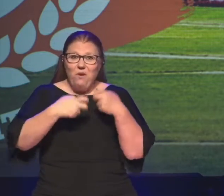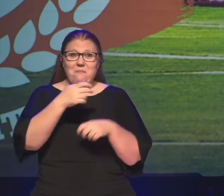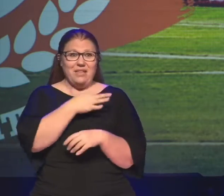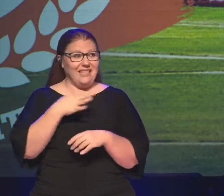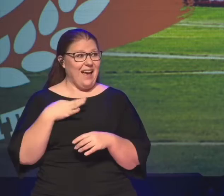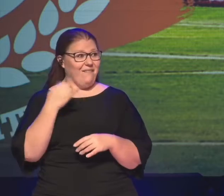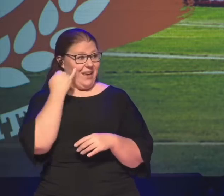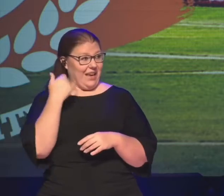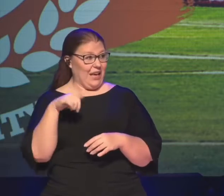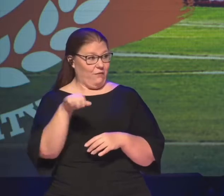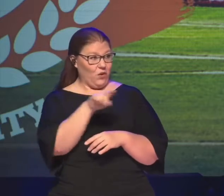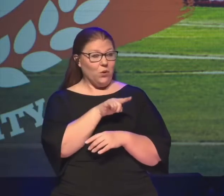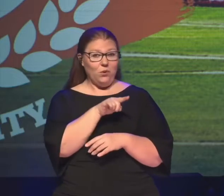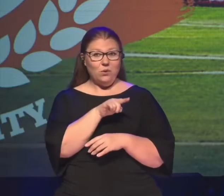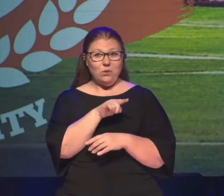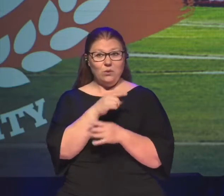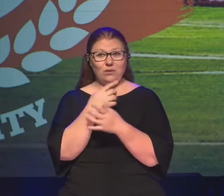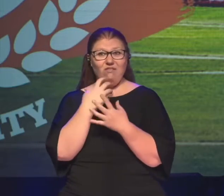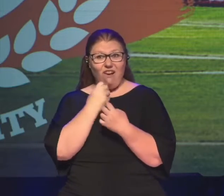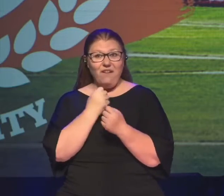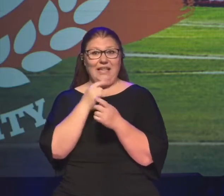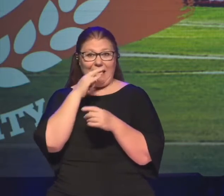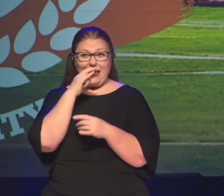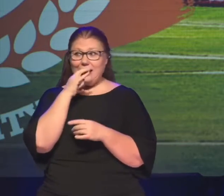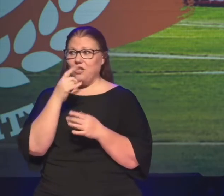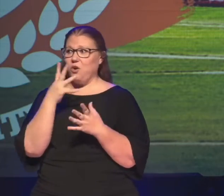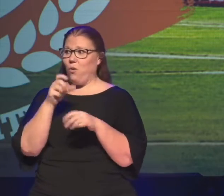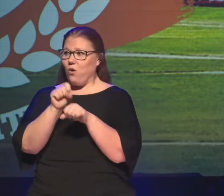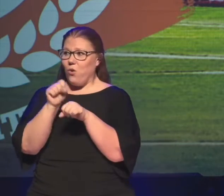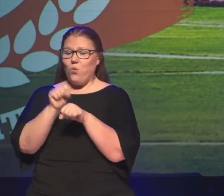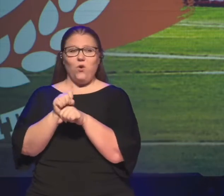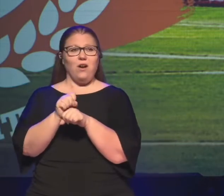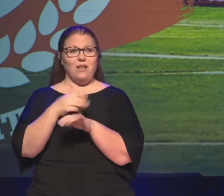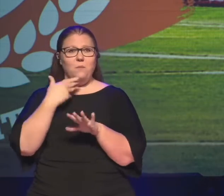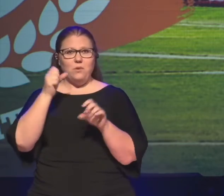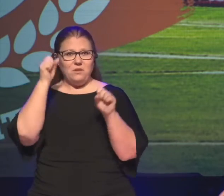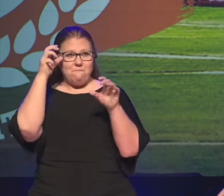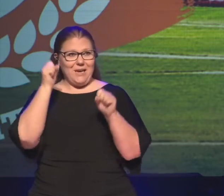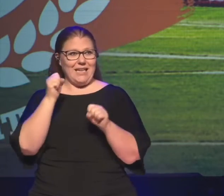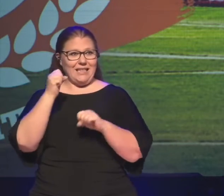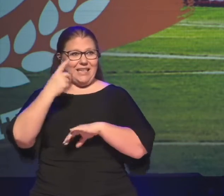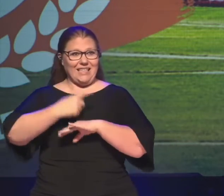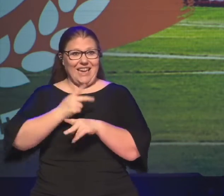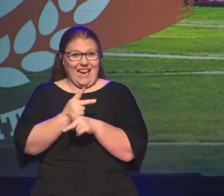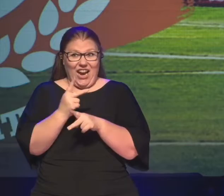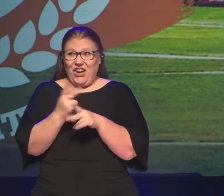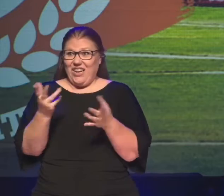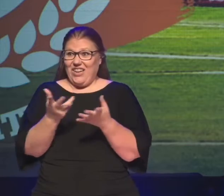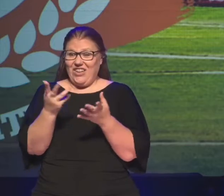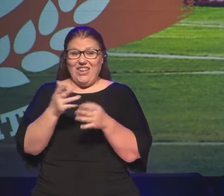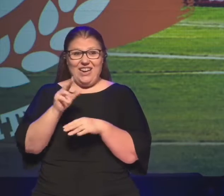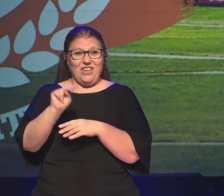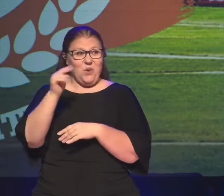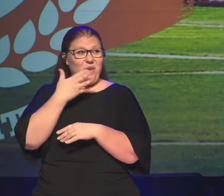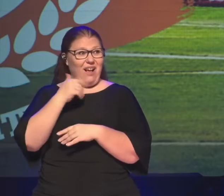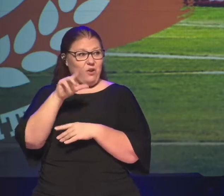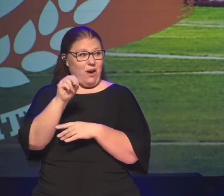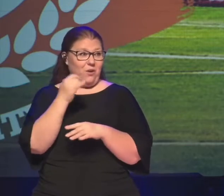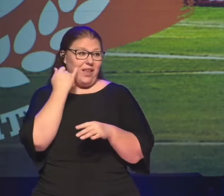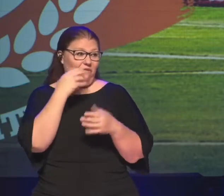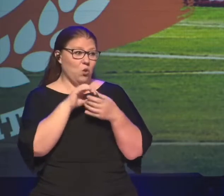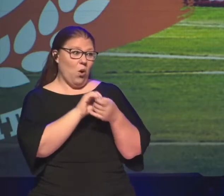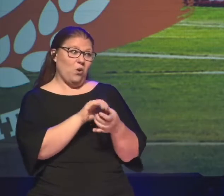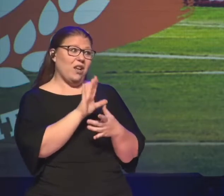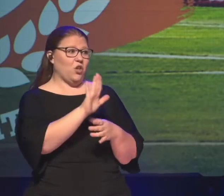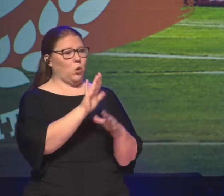if you if you love kids and you want to work at the most amazing daycare in northern Colorado, it's right here. So unless you own a daycare and yours